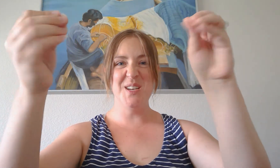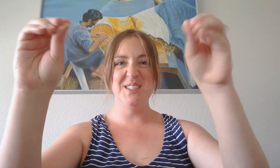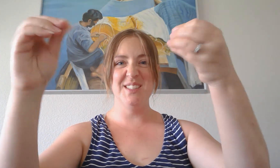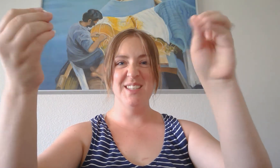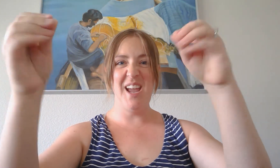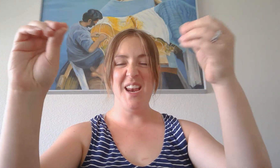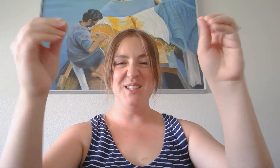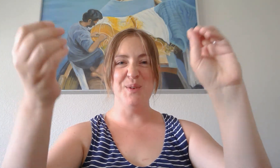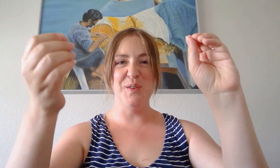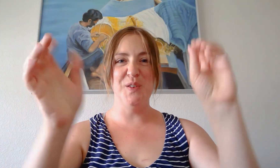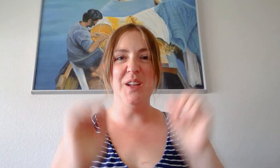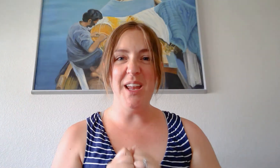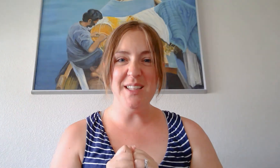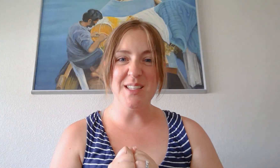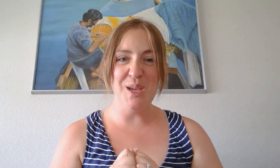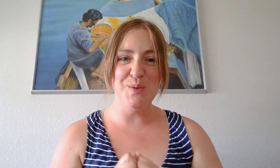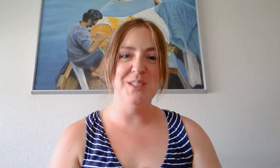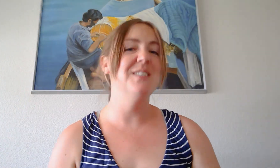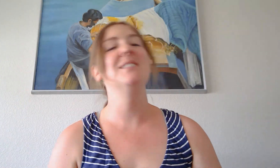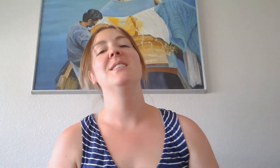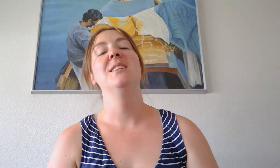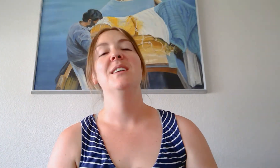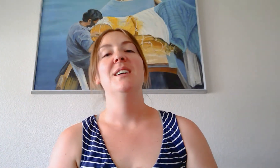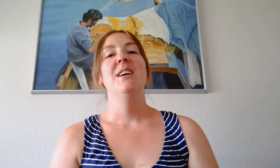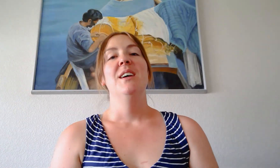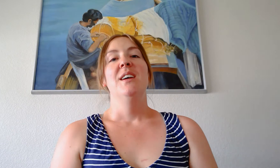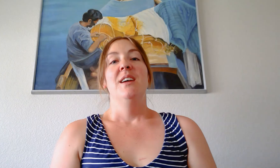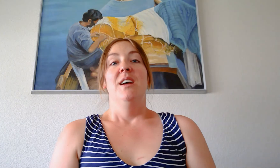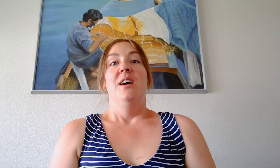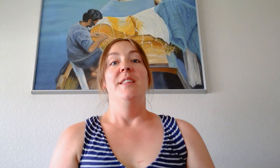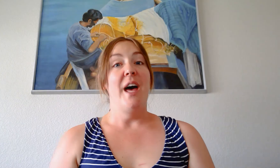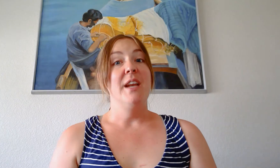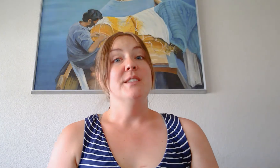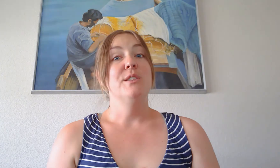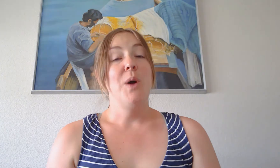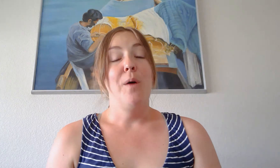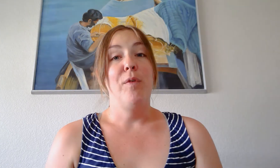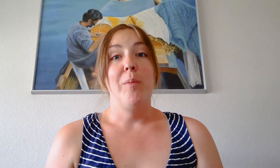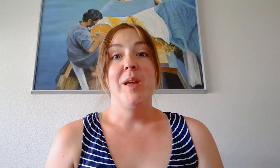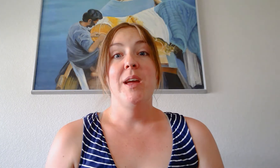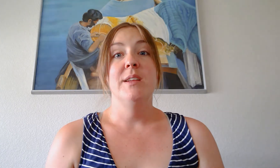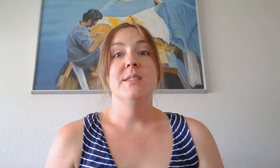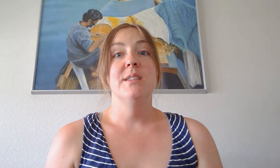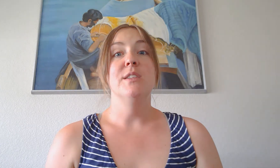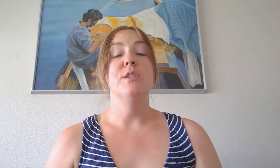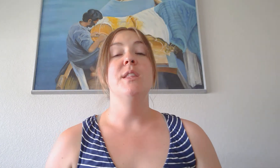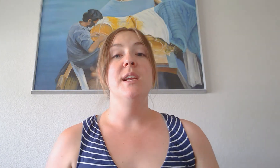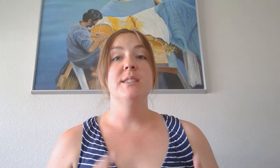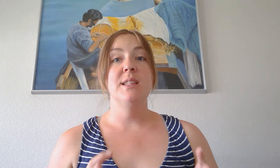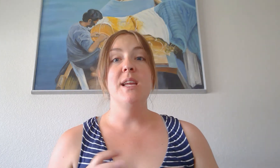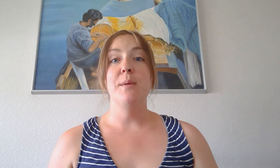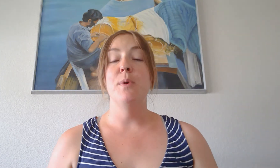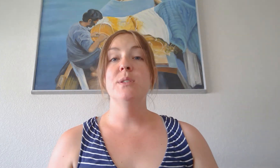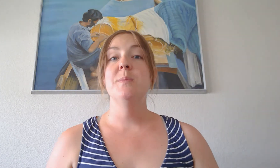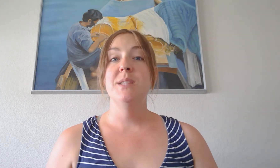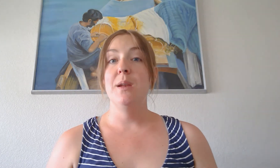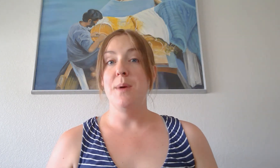yours, and it's wonderful and it's cute. That is so helpful, because the things that they get most upset